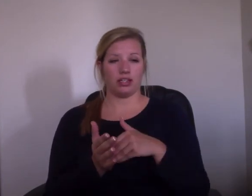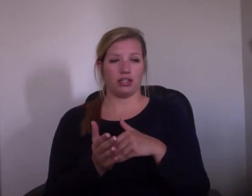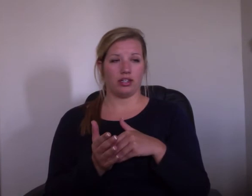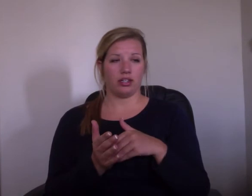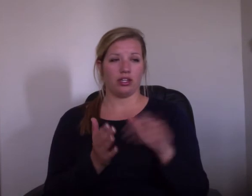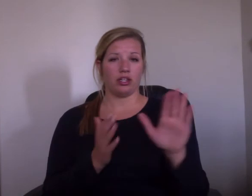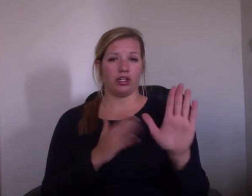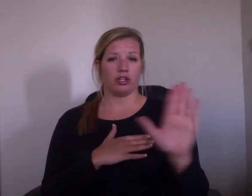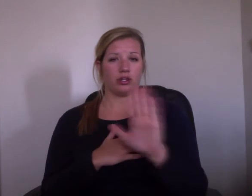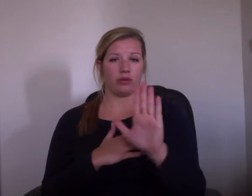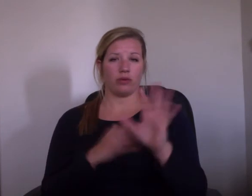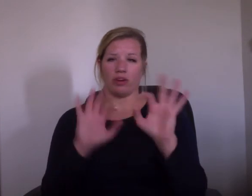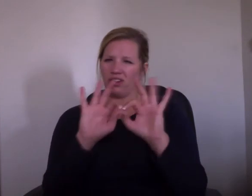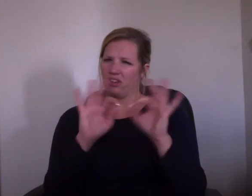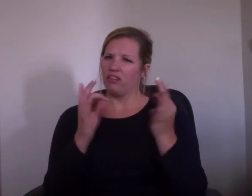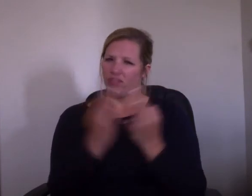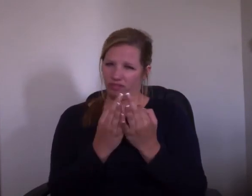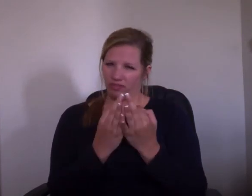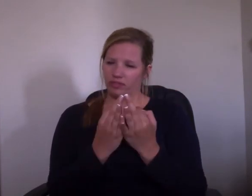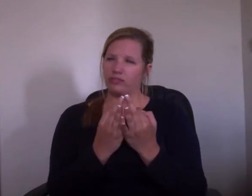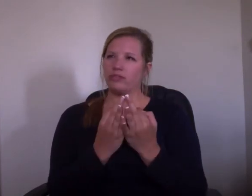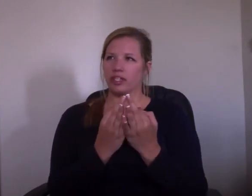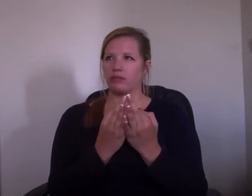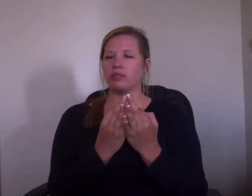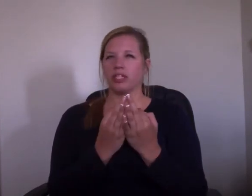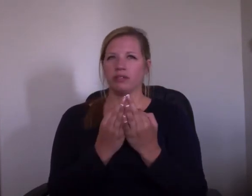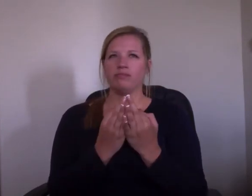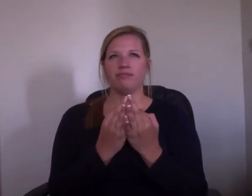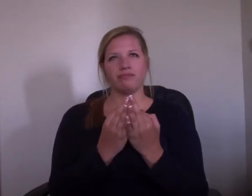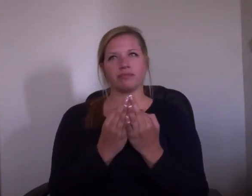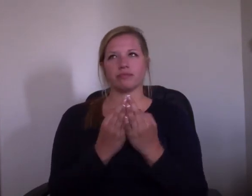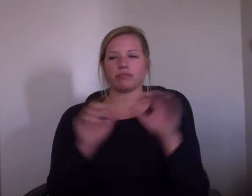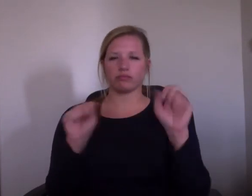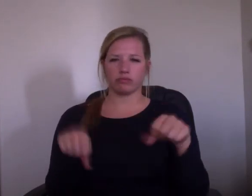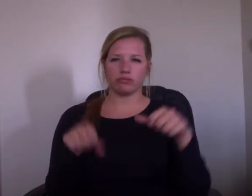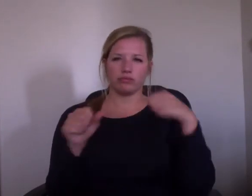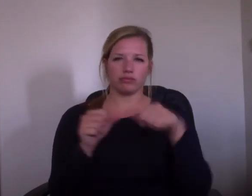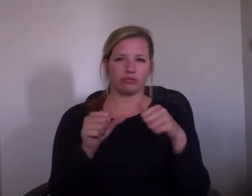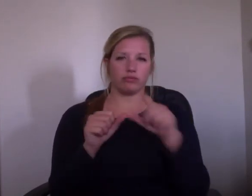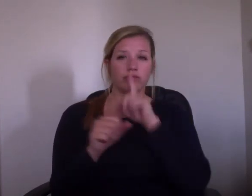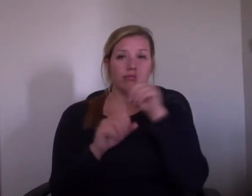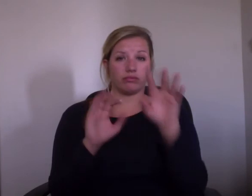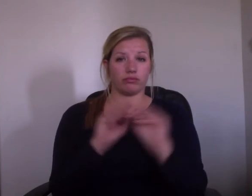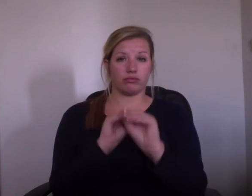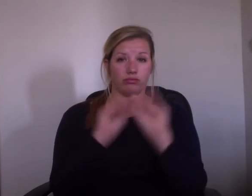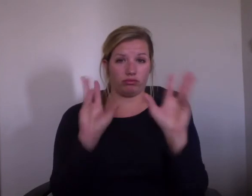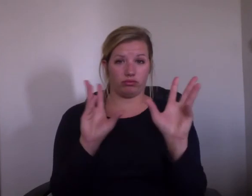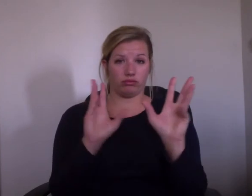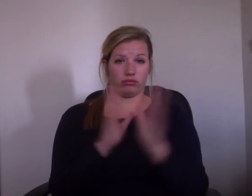family, people who you may have talked to about Vietnam, will remember very distinctly, and that's